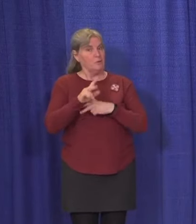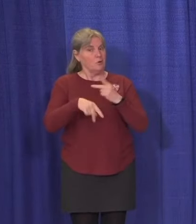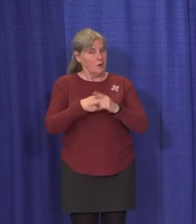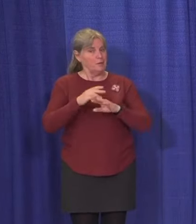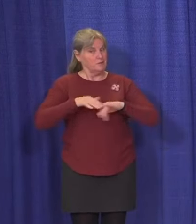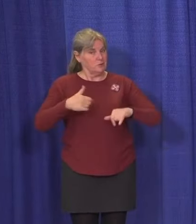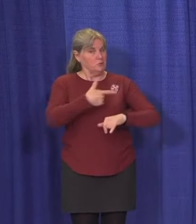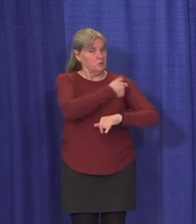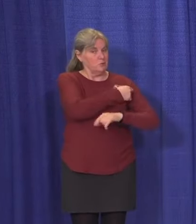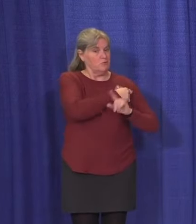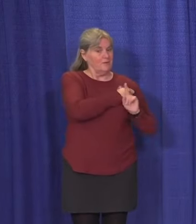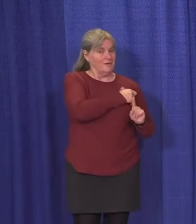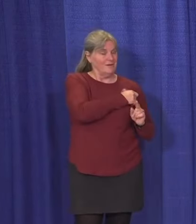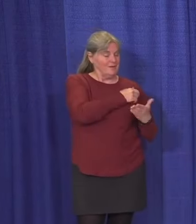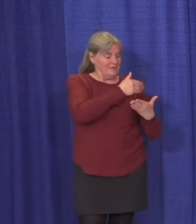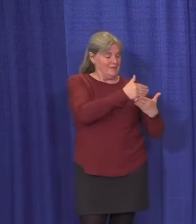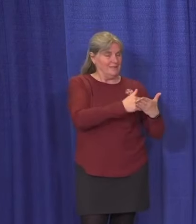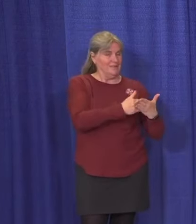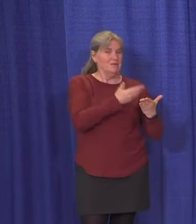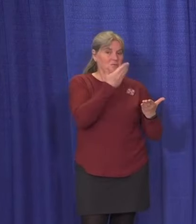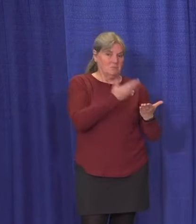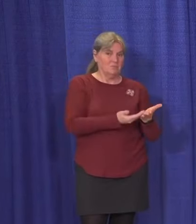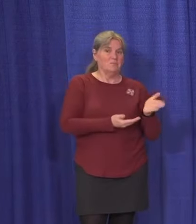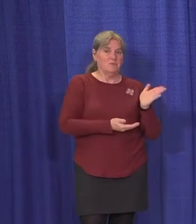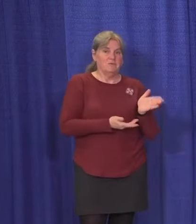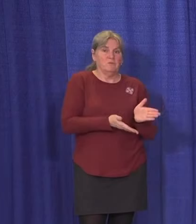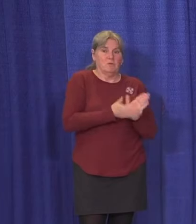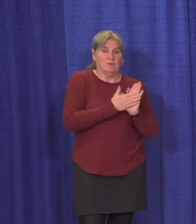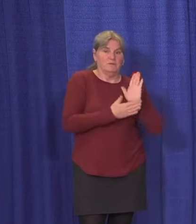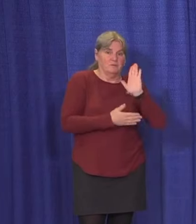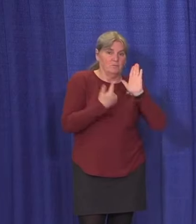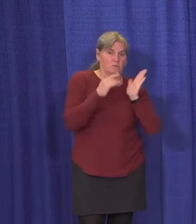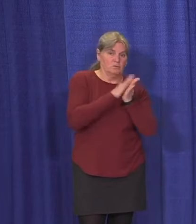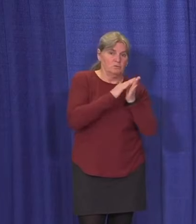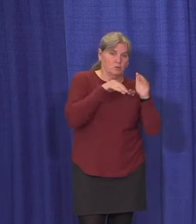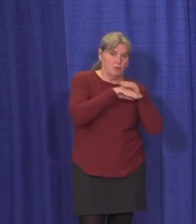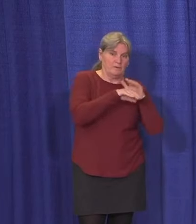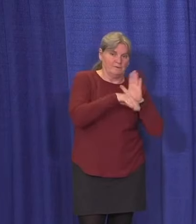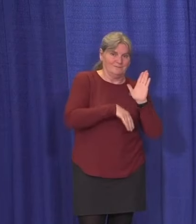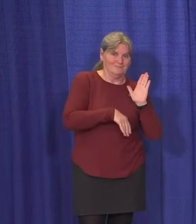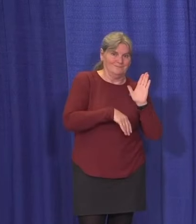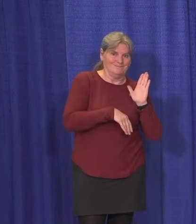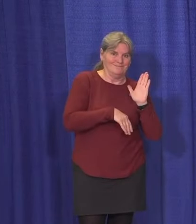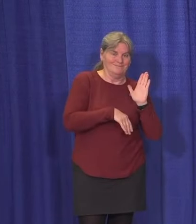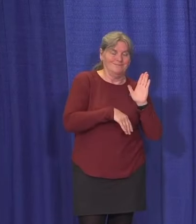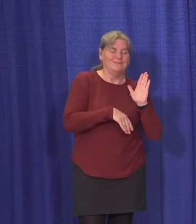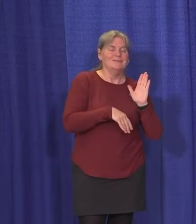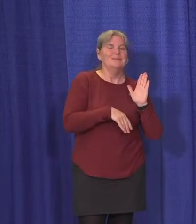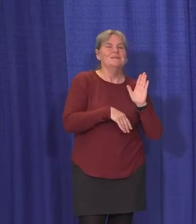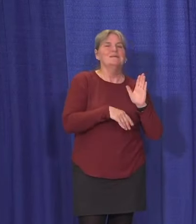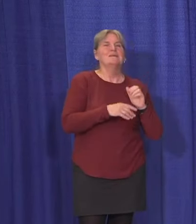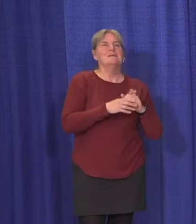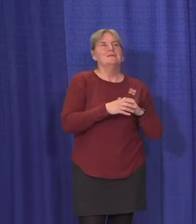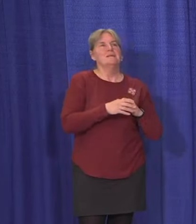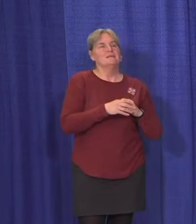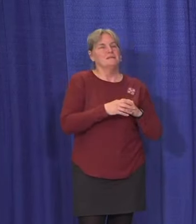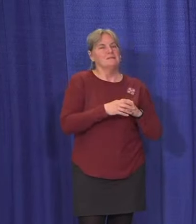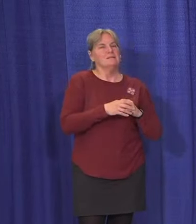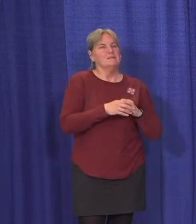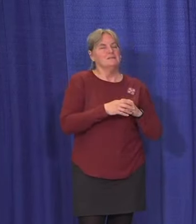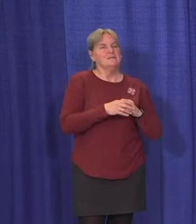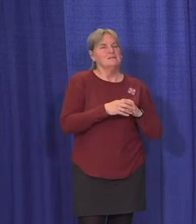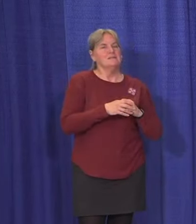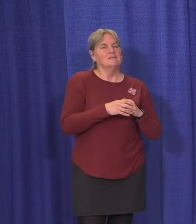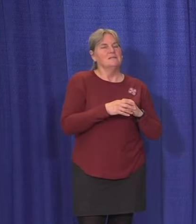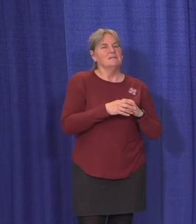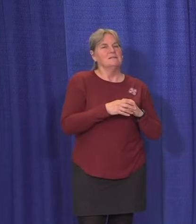where that documentation is requested. And it's really just so then those, if there